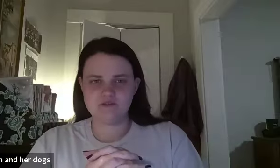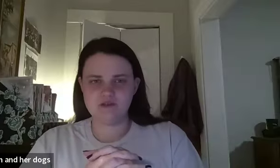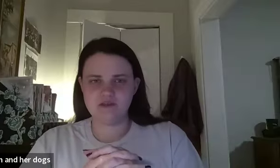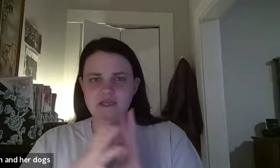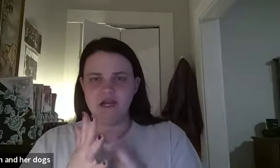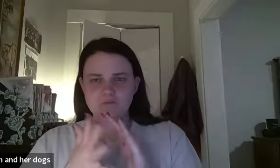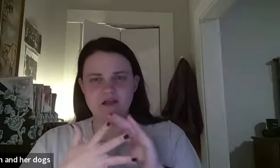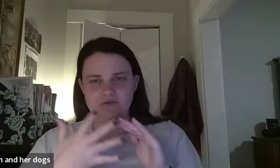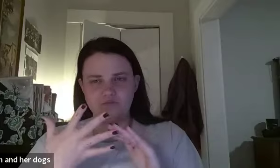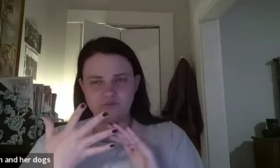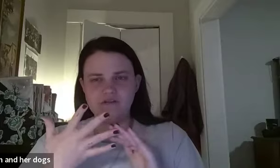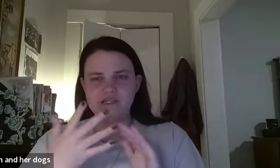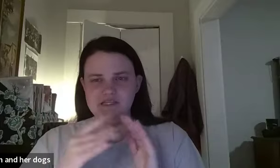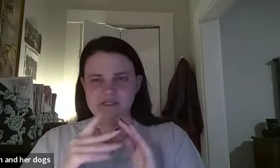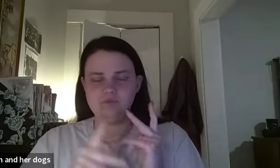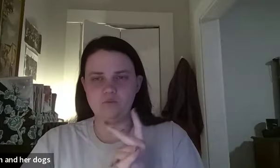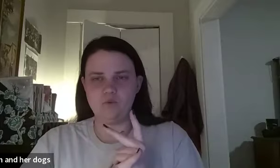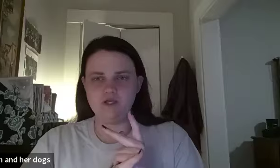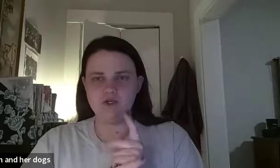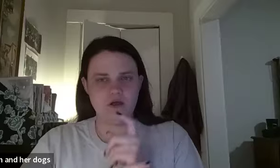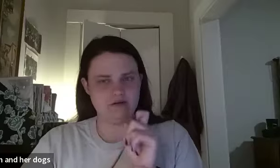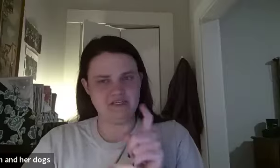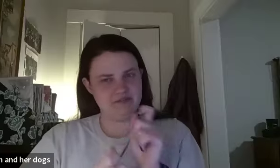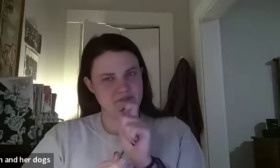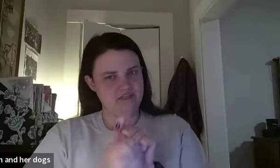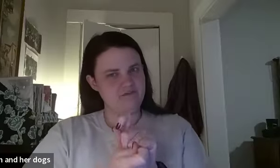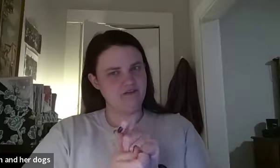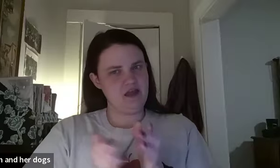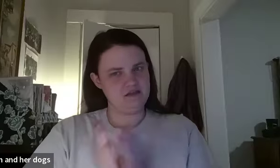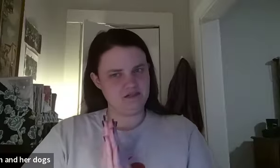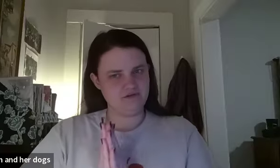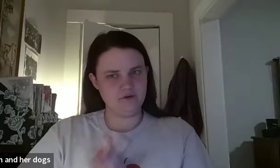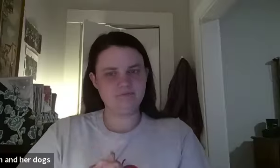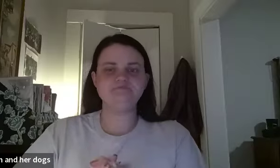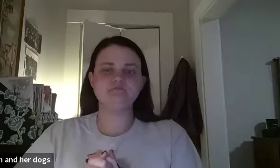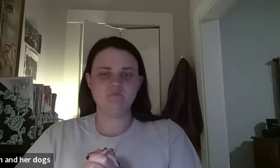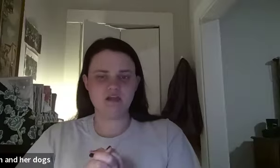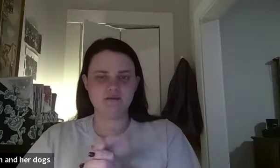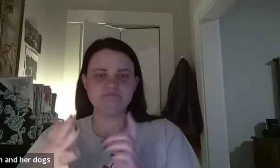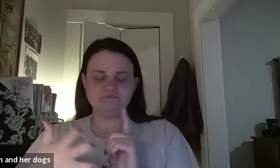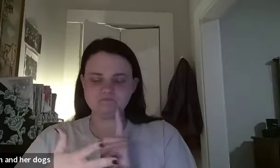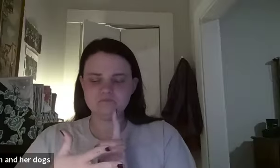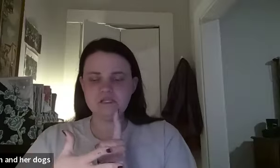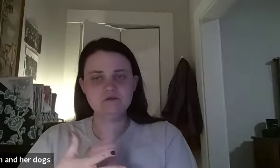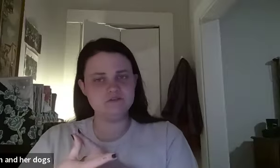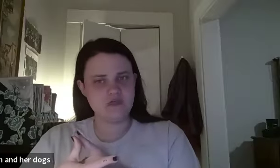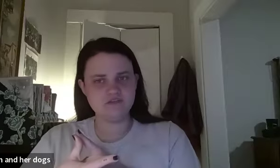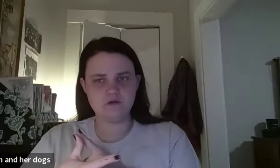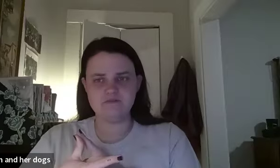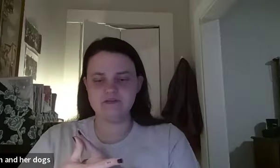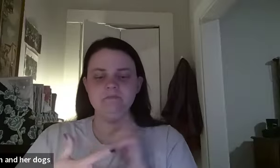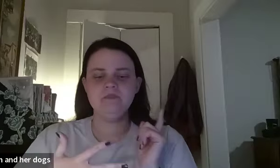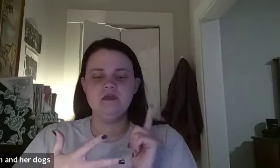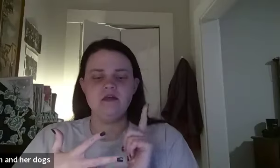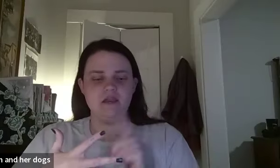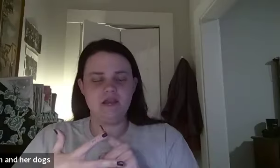of thing. It helps kind of really keep what you're specifically asking for. Okay. So that's one of it. The